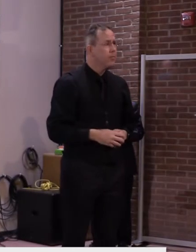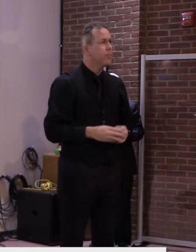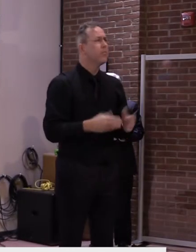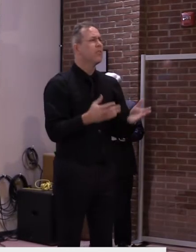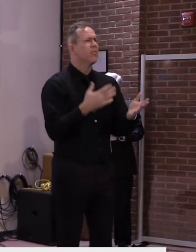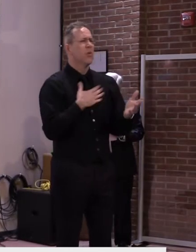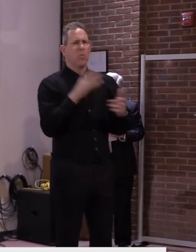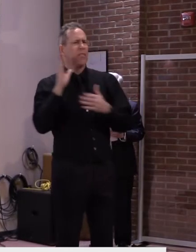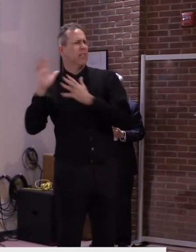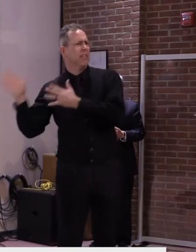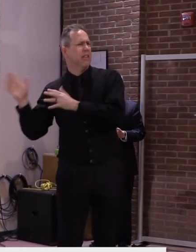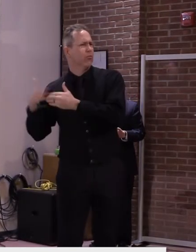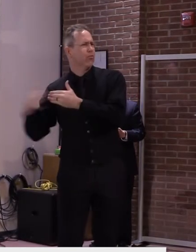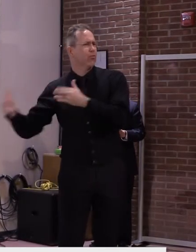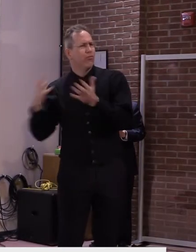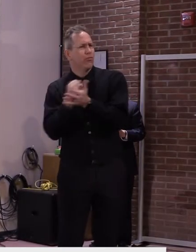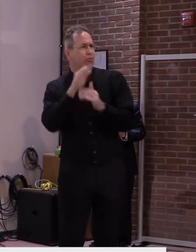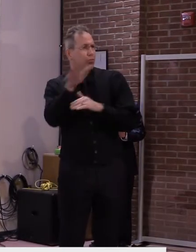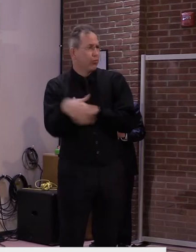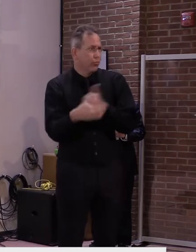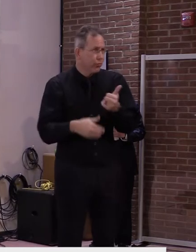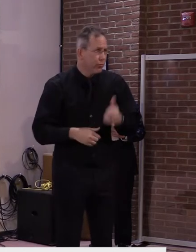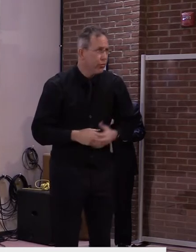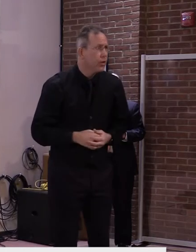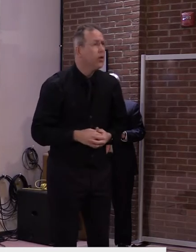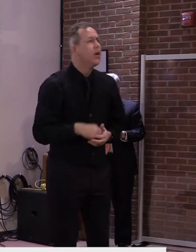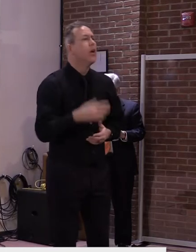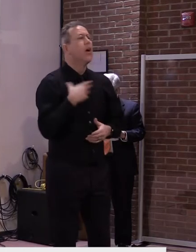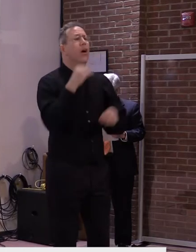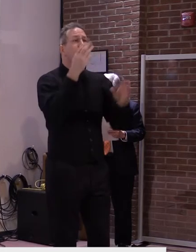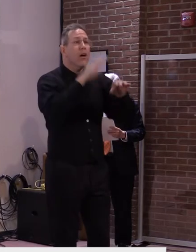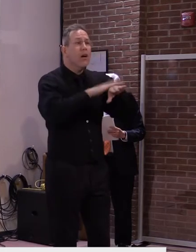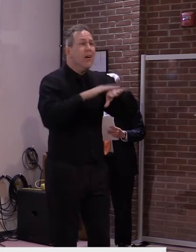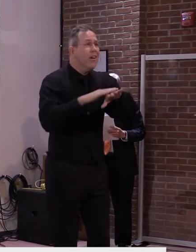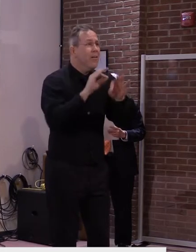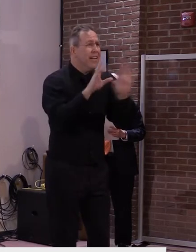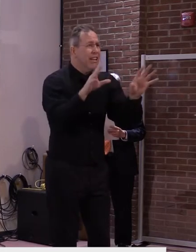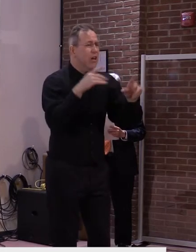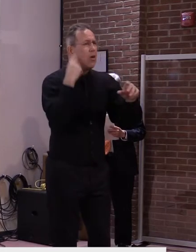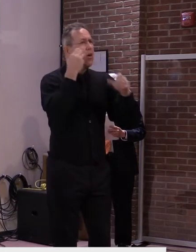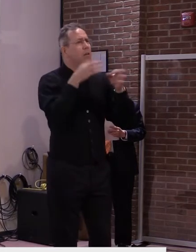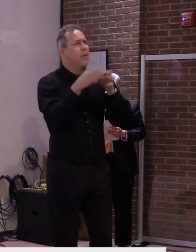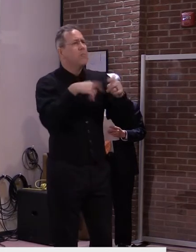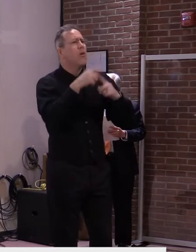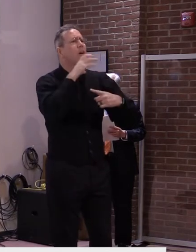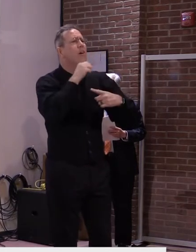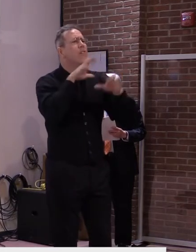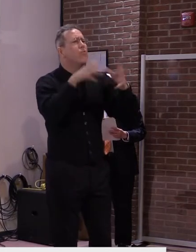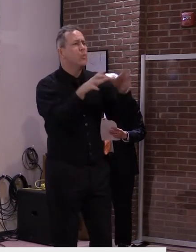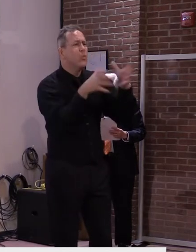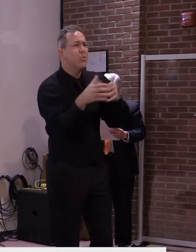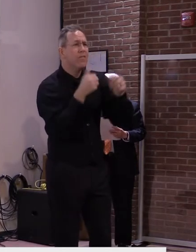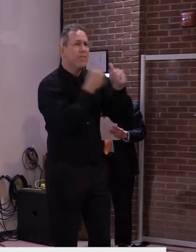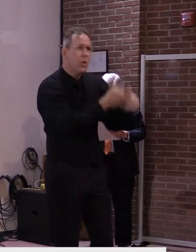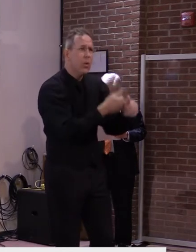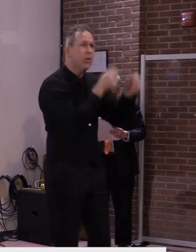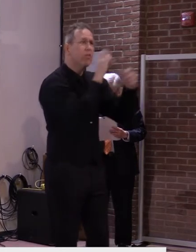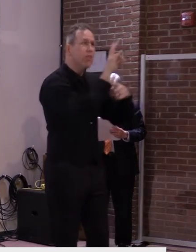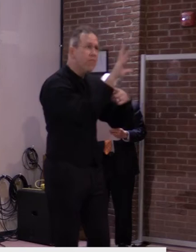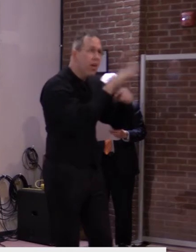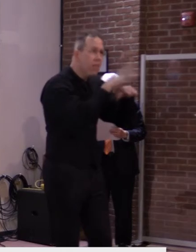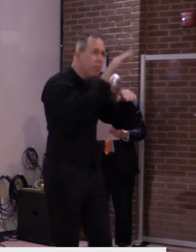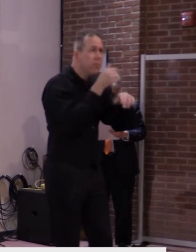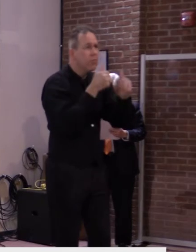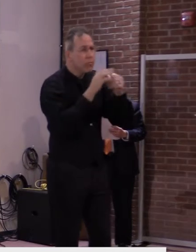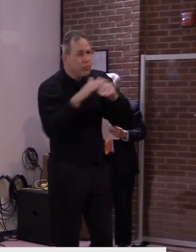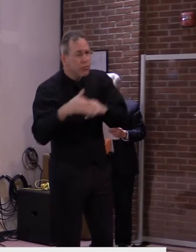we're using a vaccine by age strategy, because the science and data is real. The older you are, the more